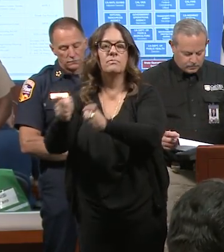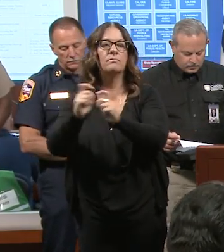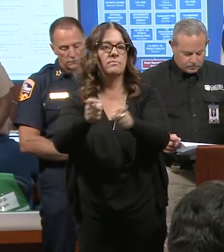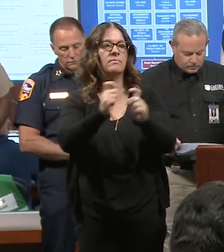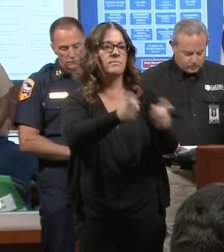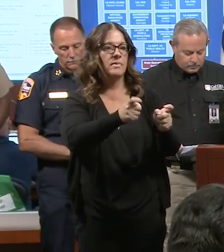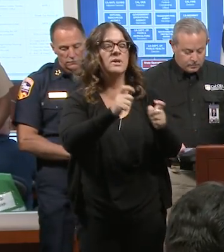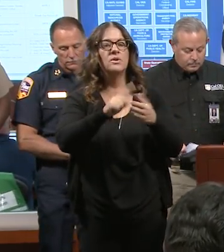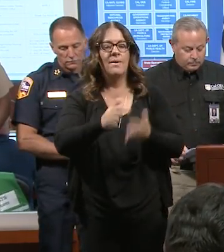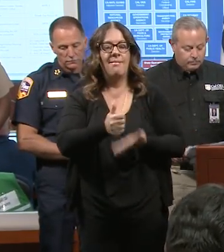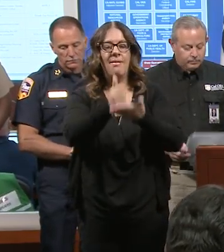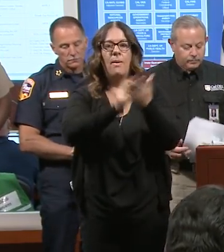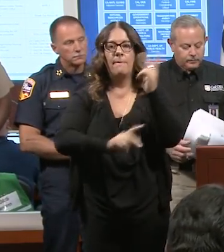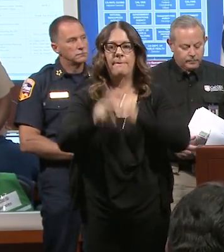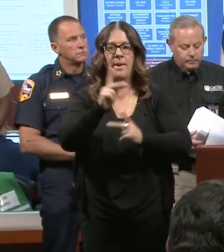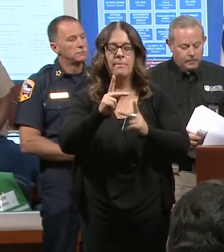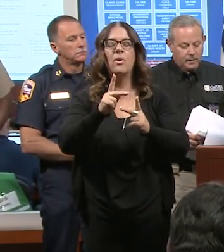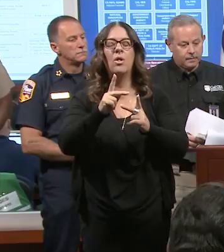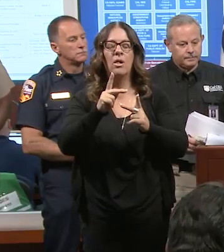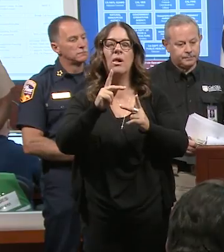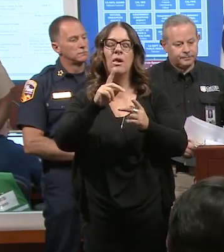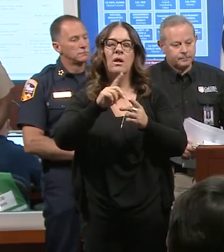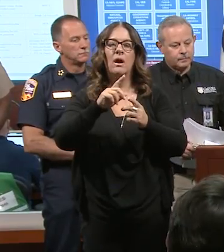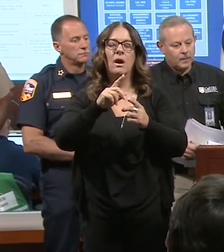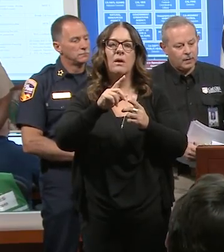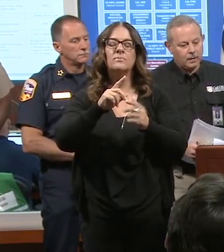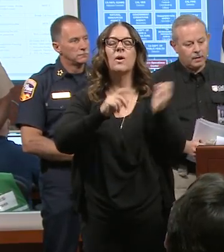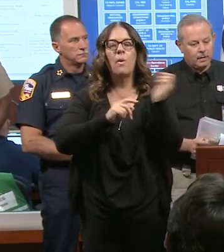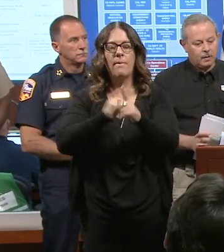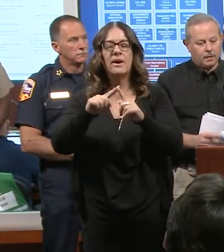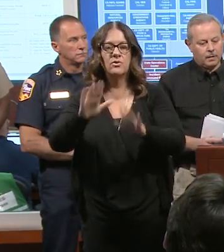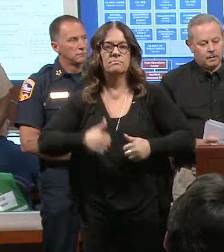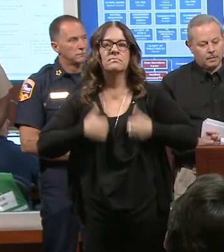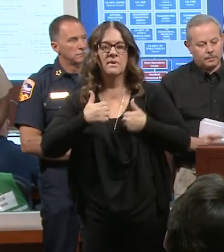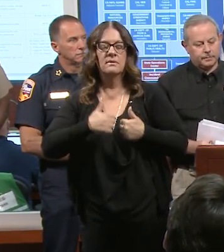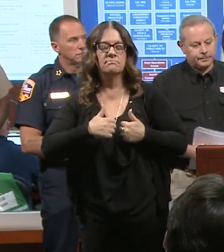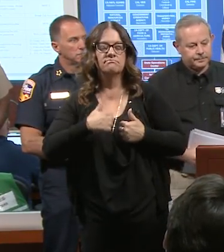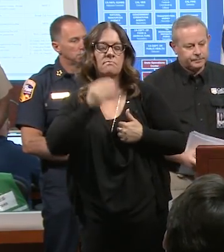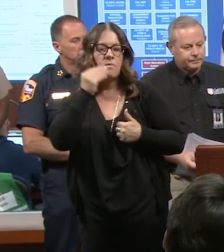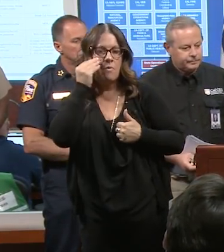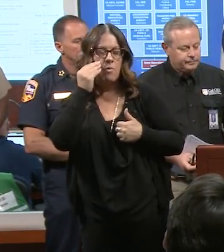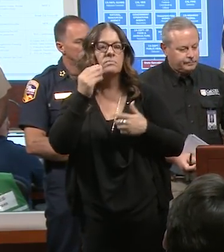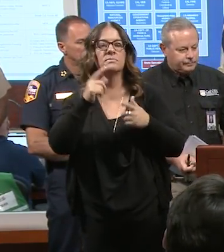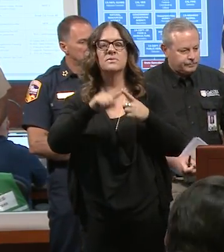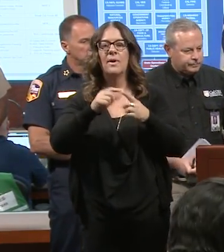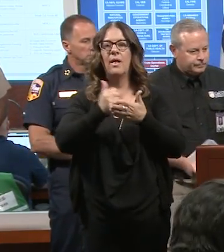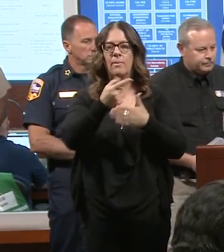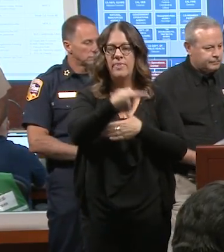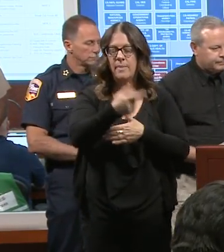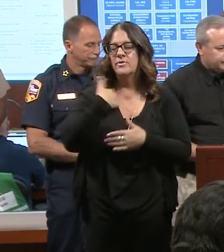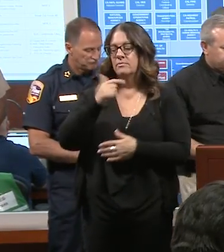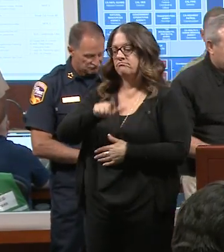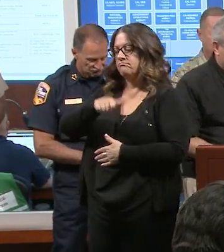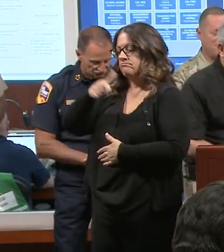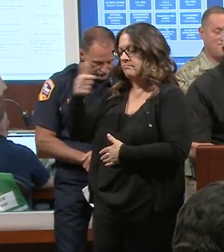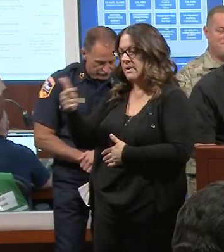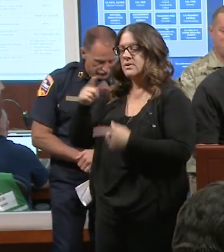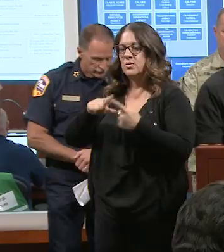recovery from these events. So that's our focus. With that, I'm going to turn it over to Director Ghilarducci from the State California Office of Emergency